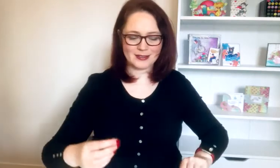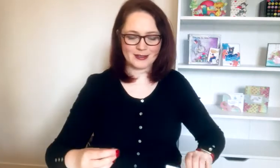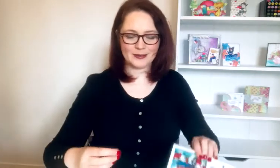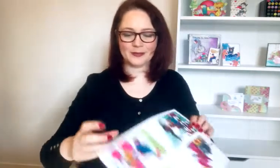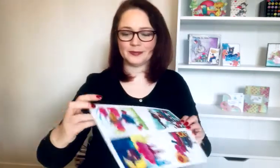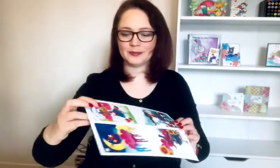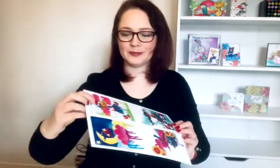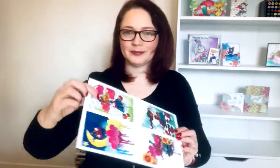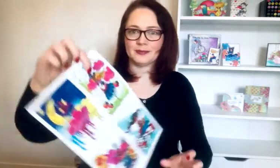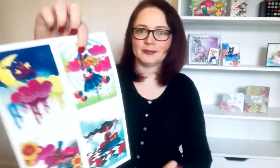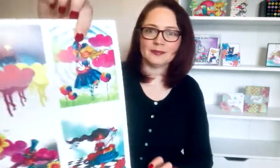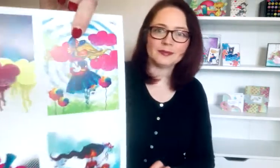wearing hats.